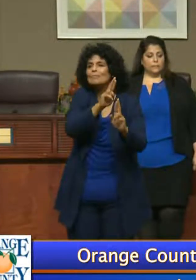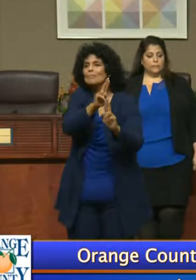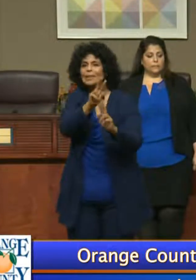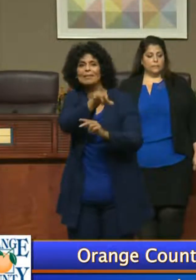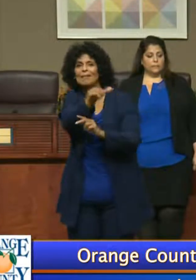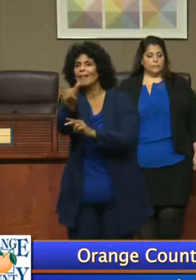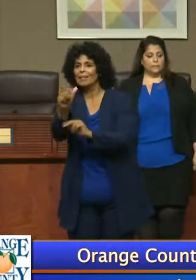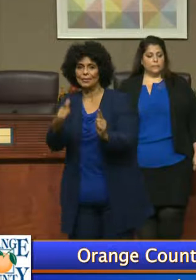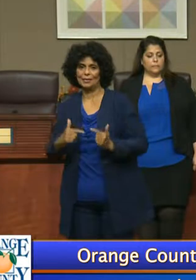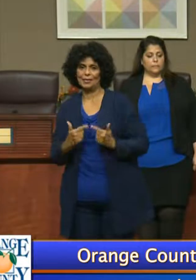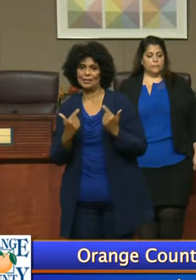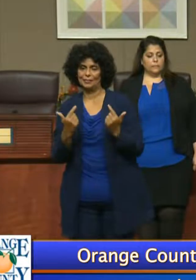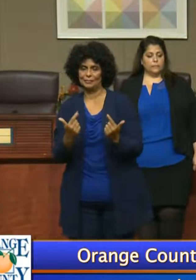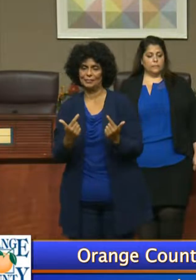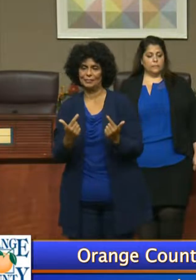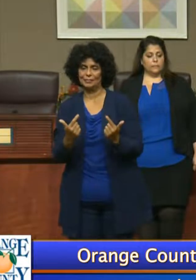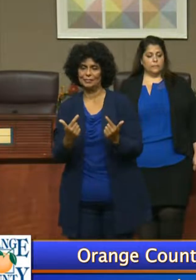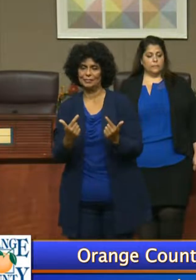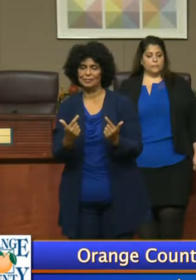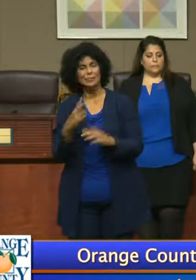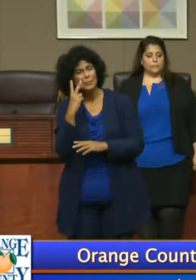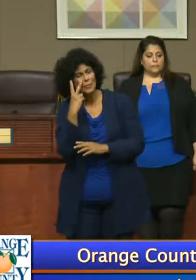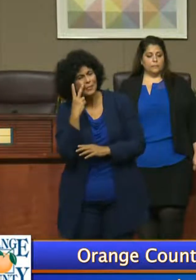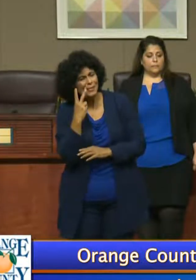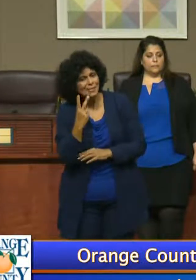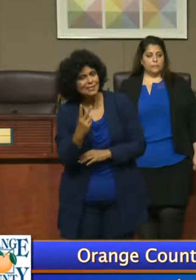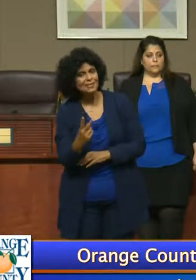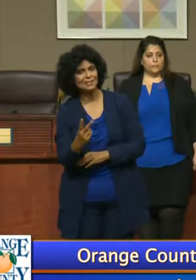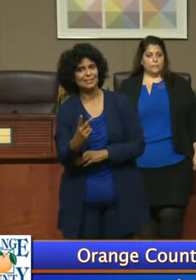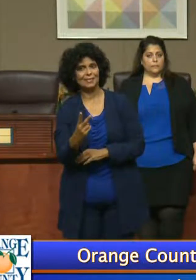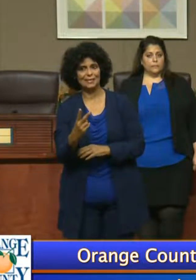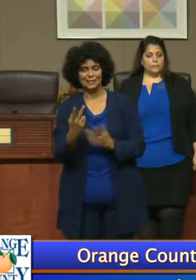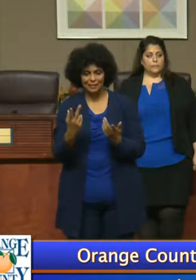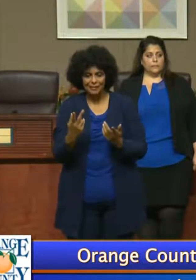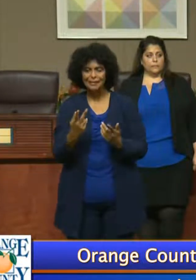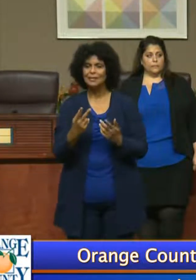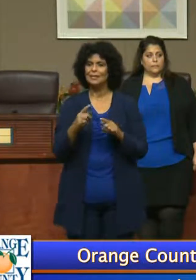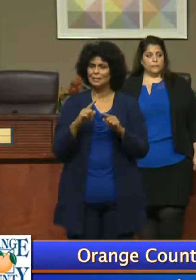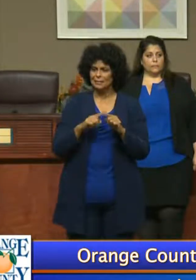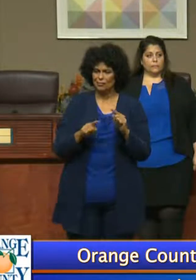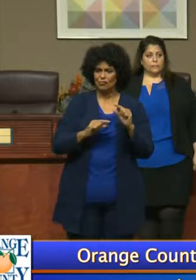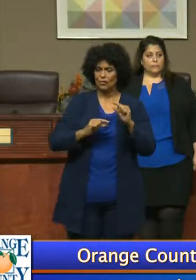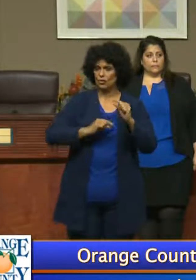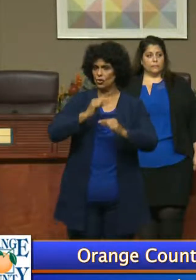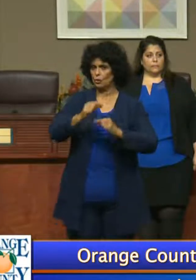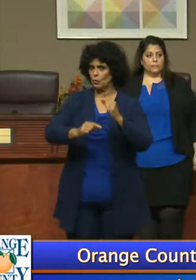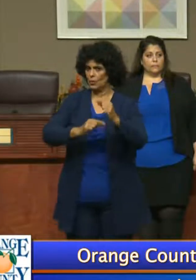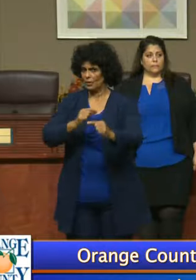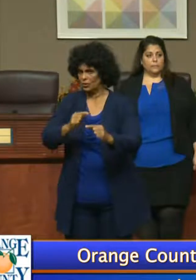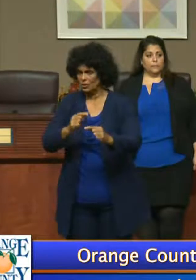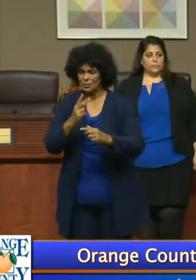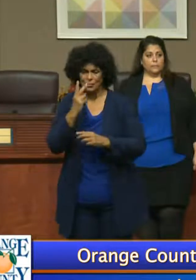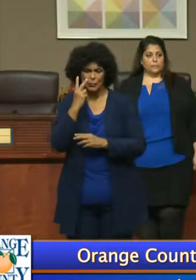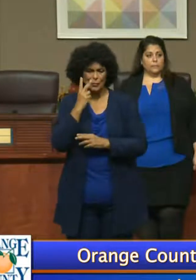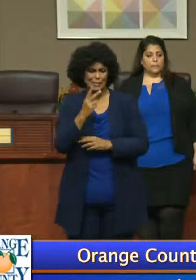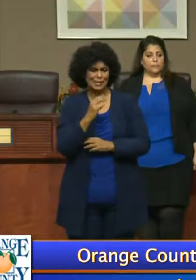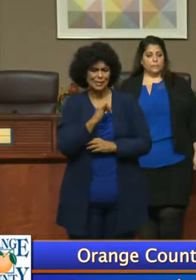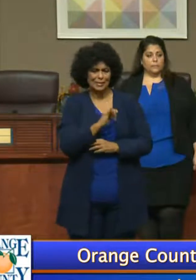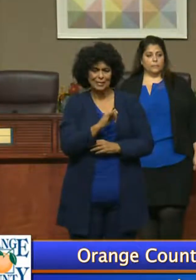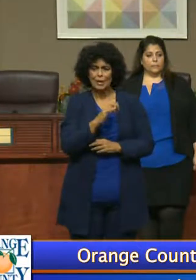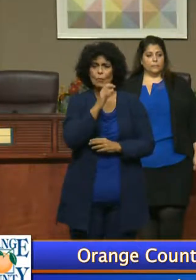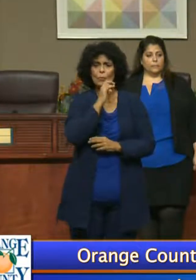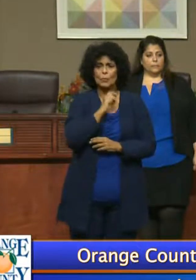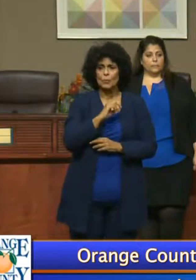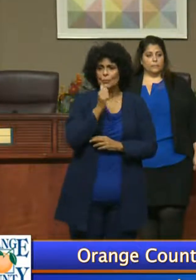you, we have seen a dynamic of intergenerational living, where the seniors are households where we have